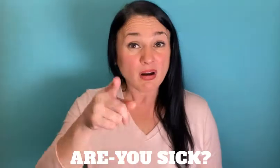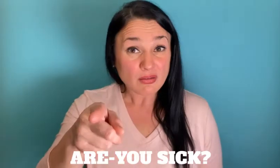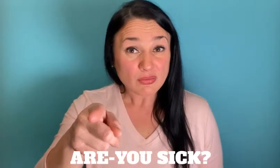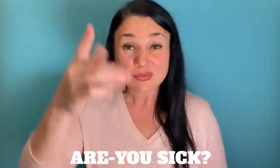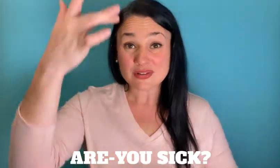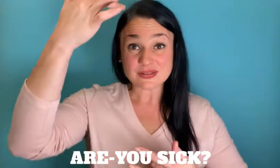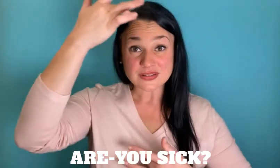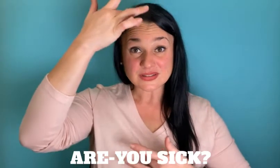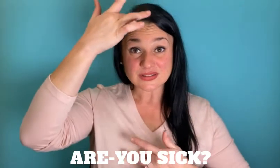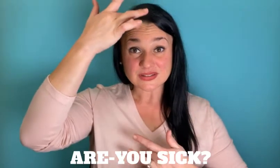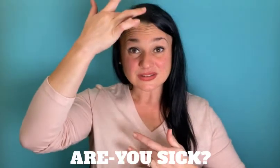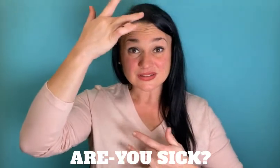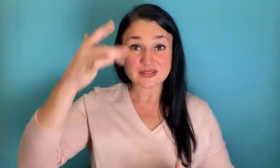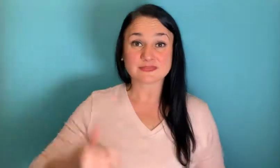Are you sick?